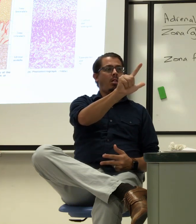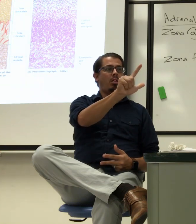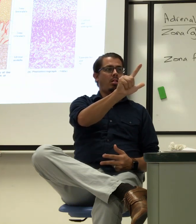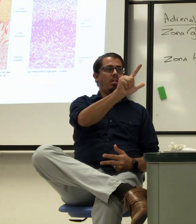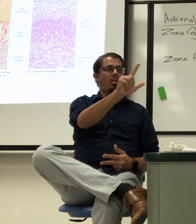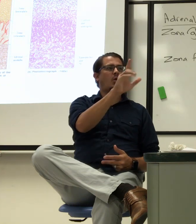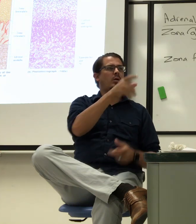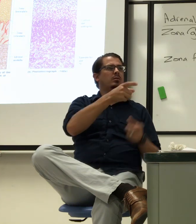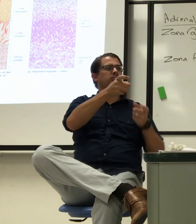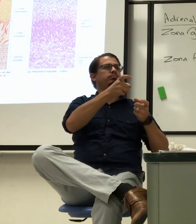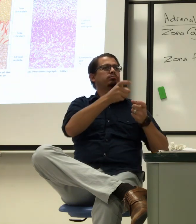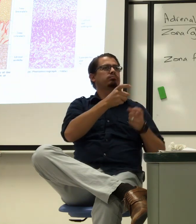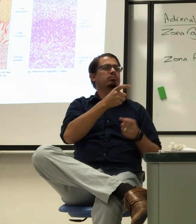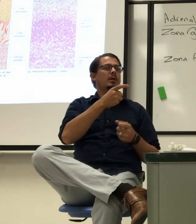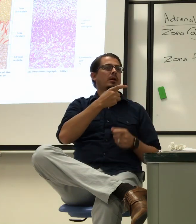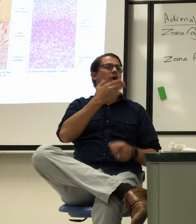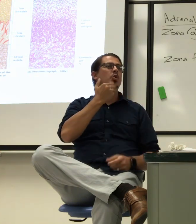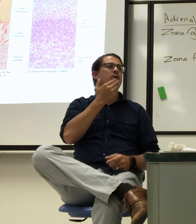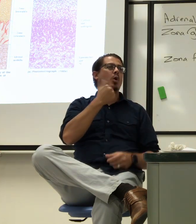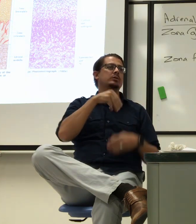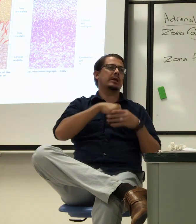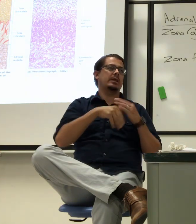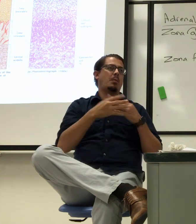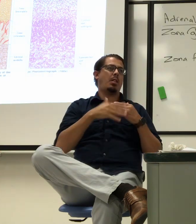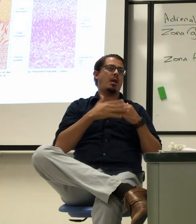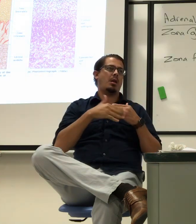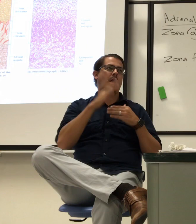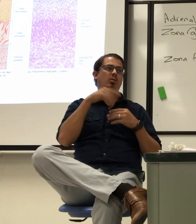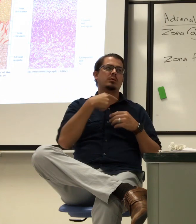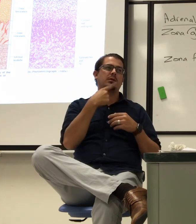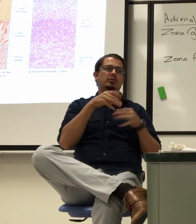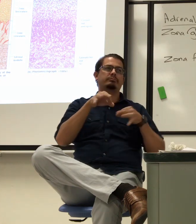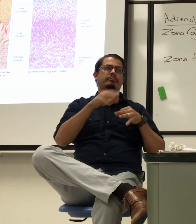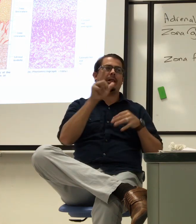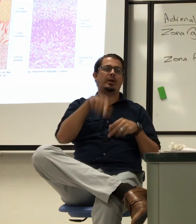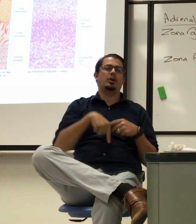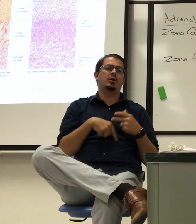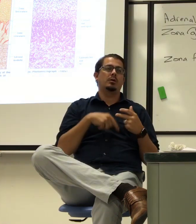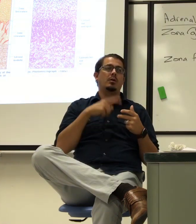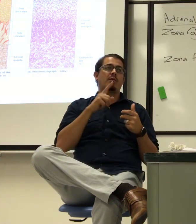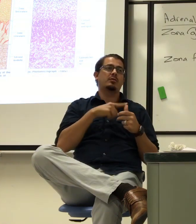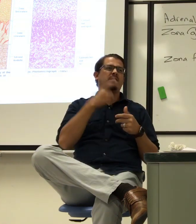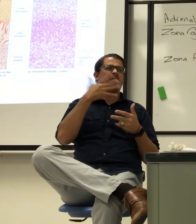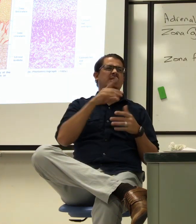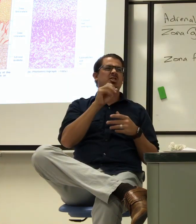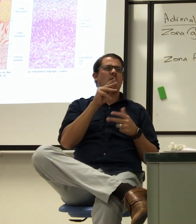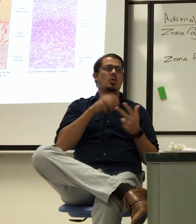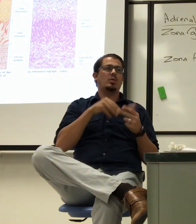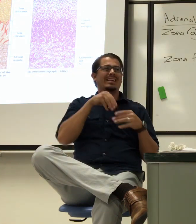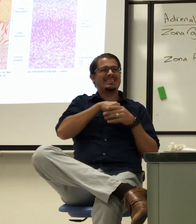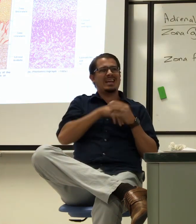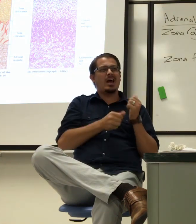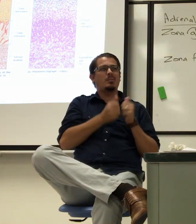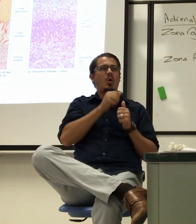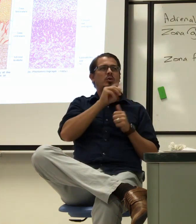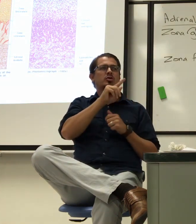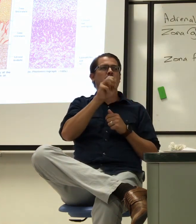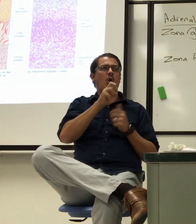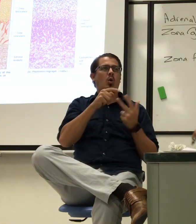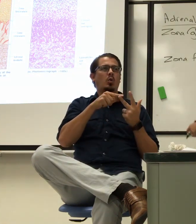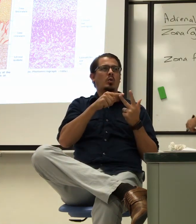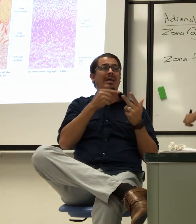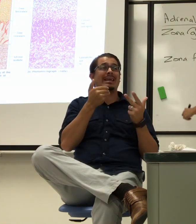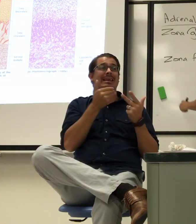It'll regulate blood glucose, and I'll tell you how later on. Let's finish the zones. The innermost zone that borders the